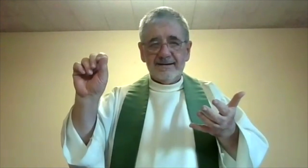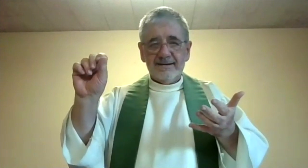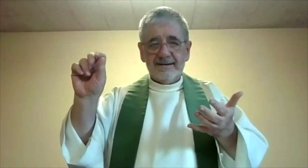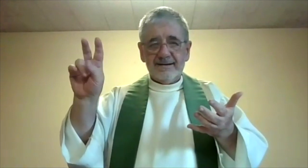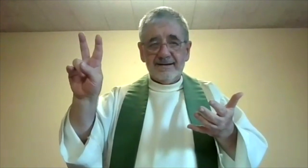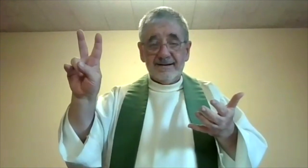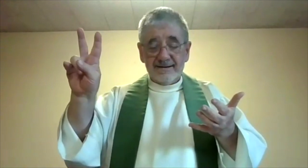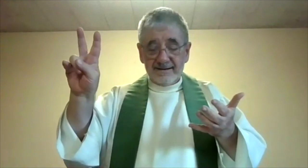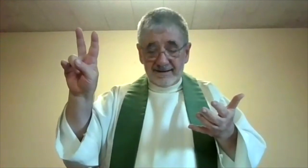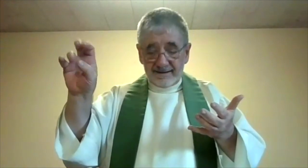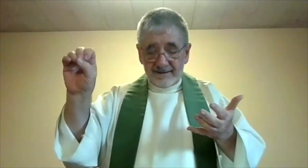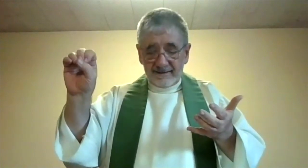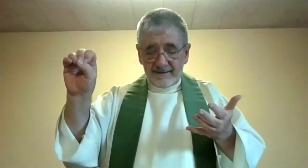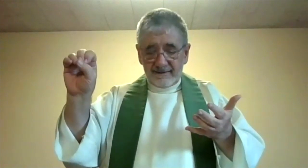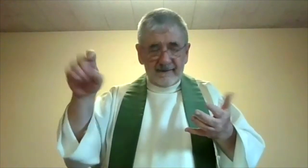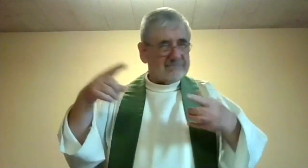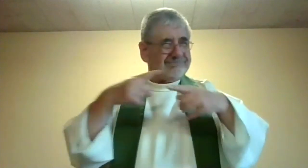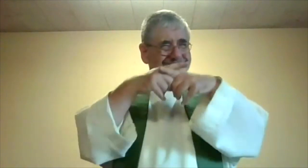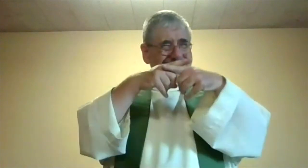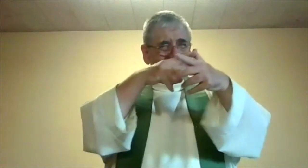was love.